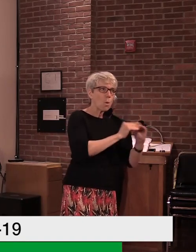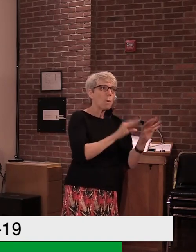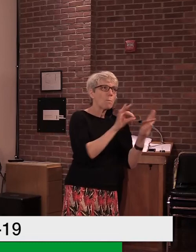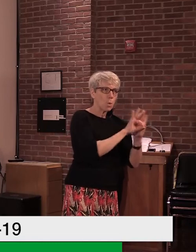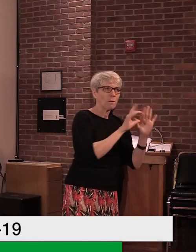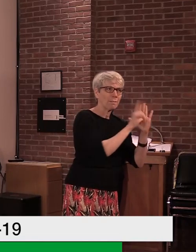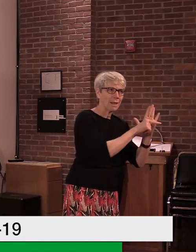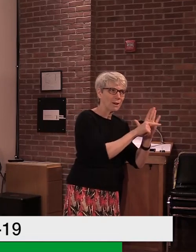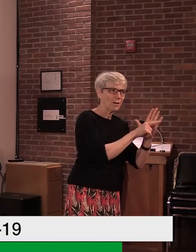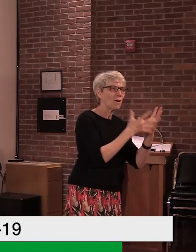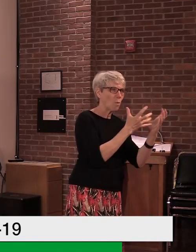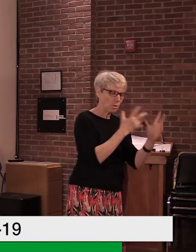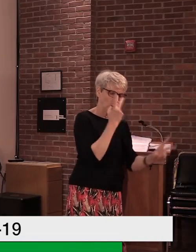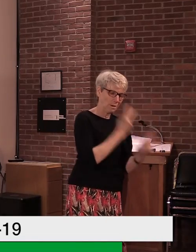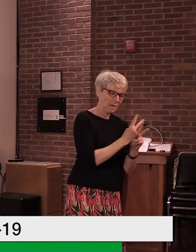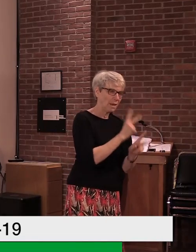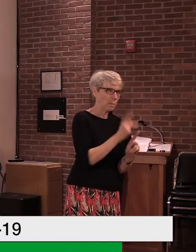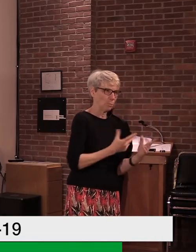Thank you.